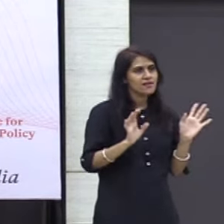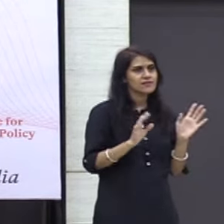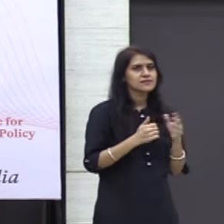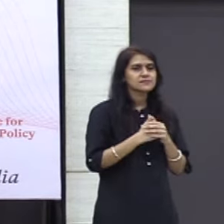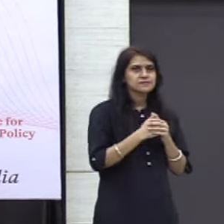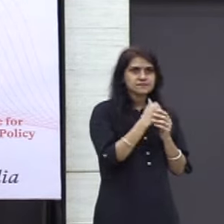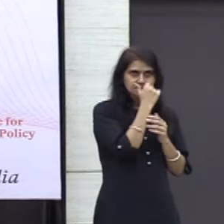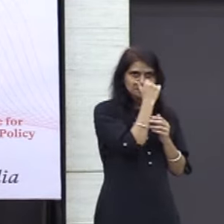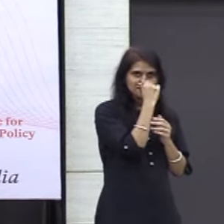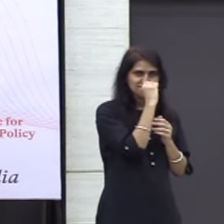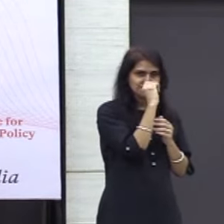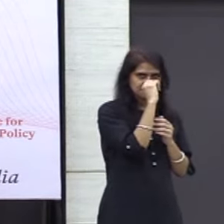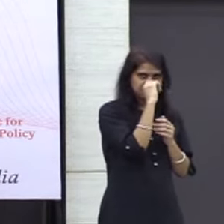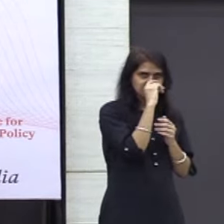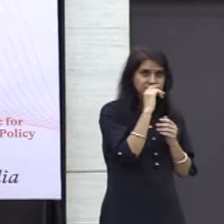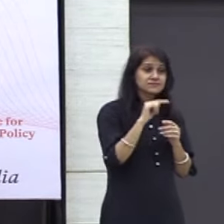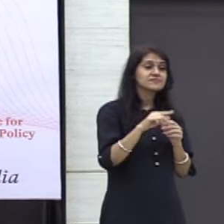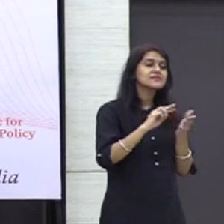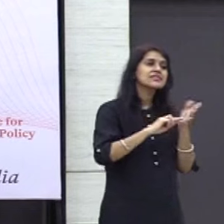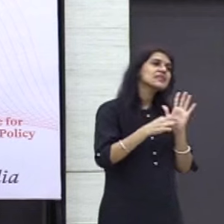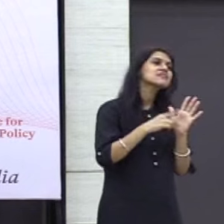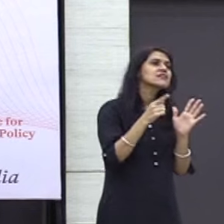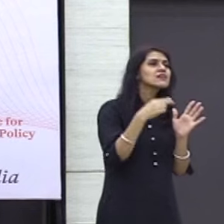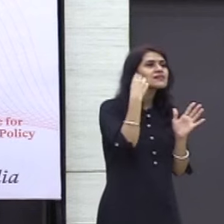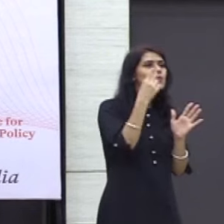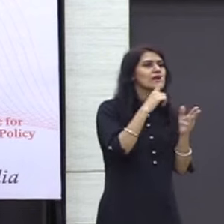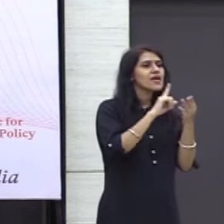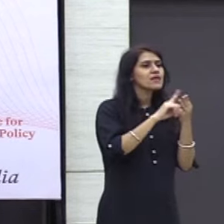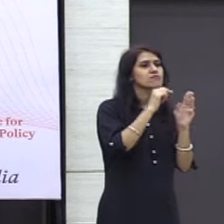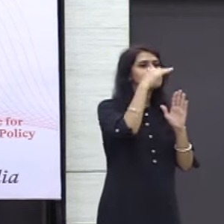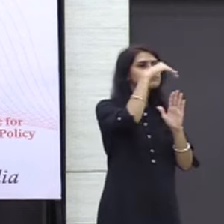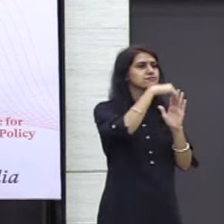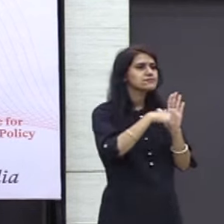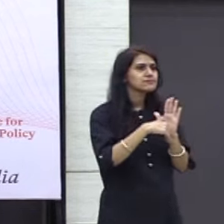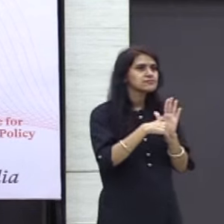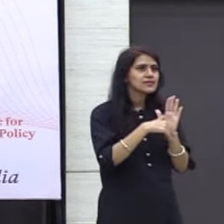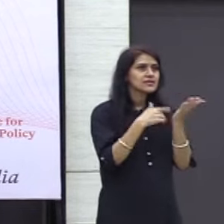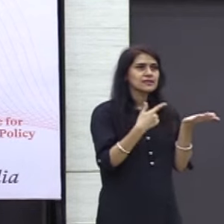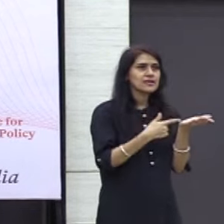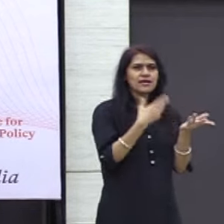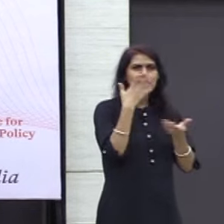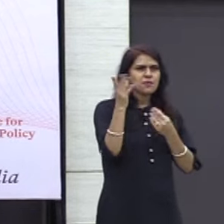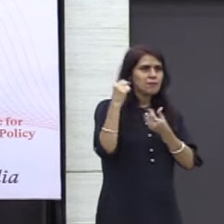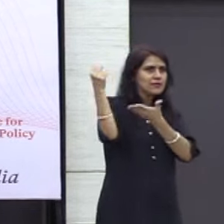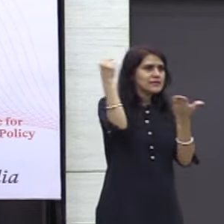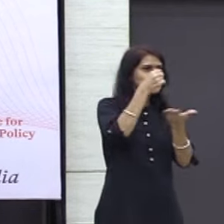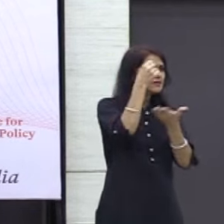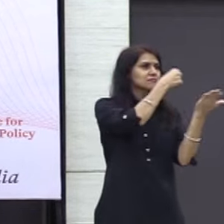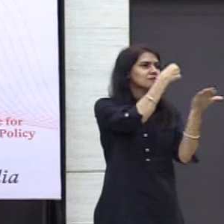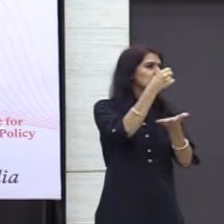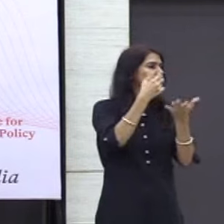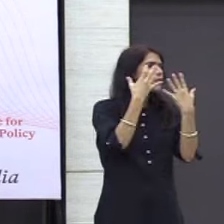impact of that is that our economy is stagnant because nobody wants to invest anymore, because nobody wants to be in a